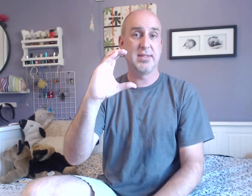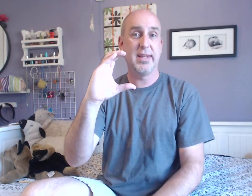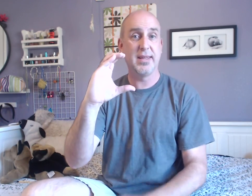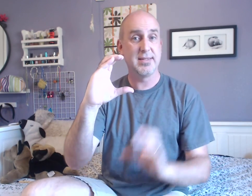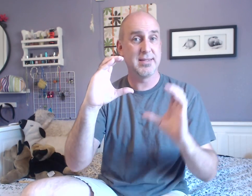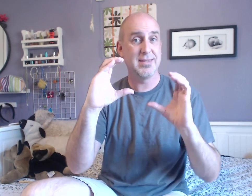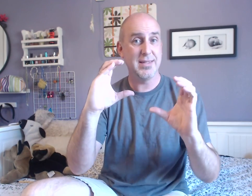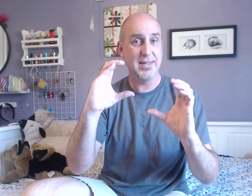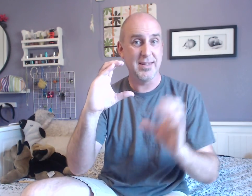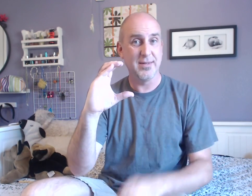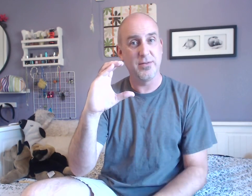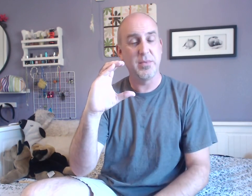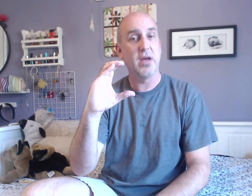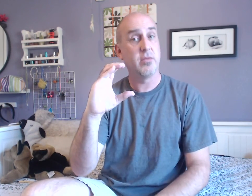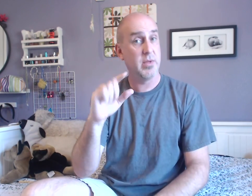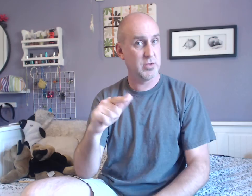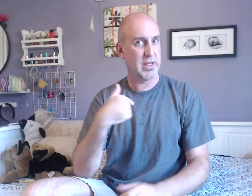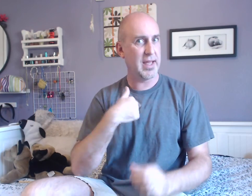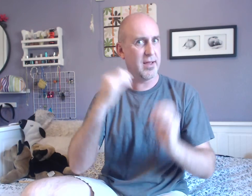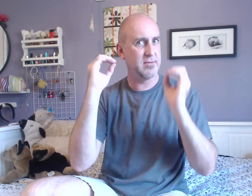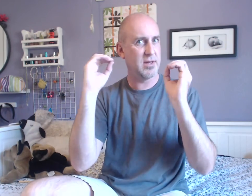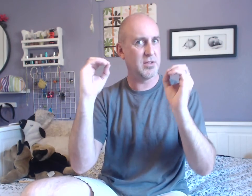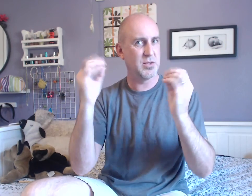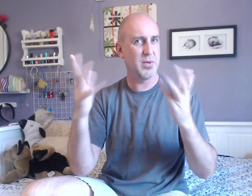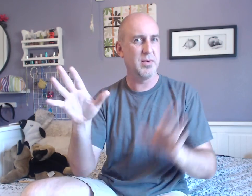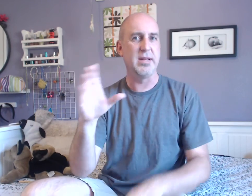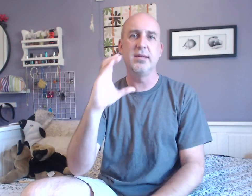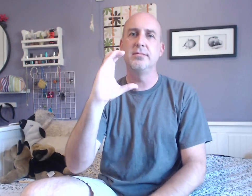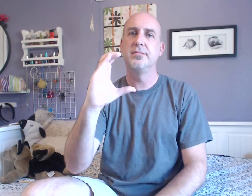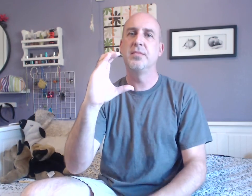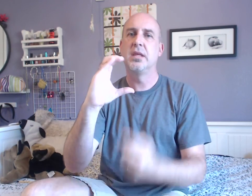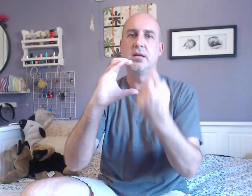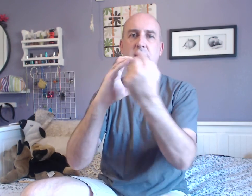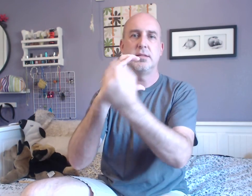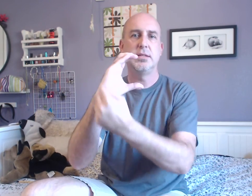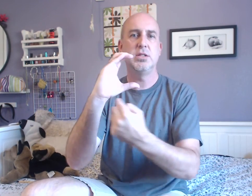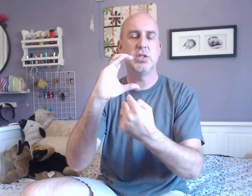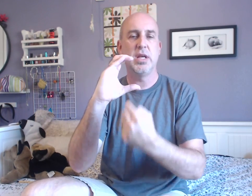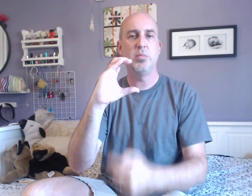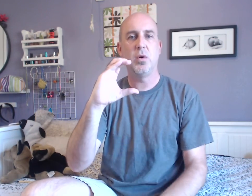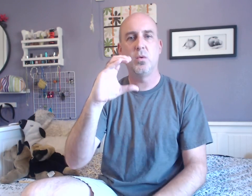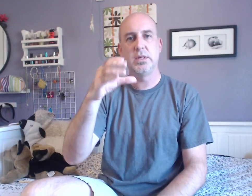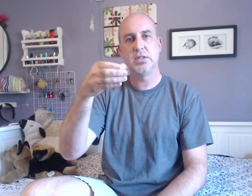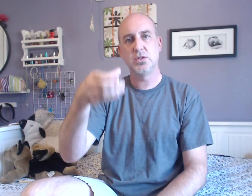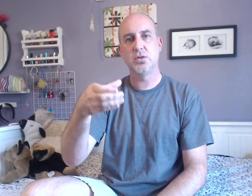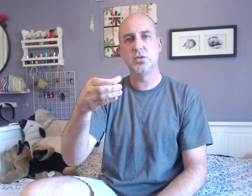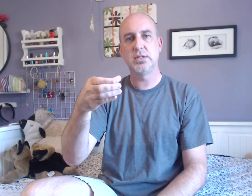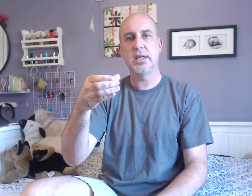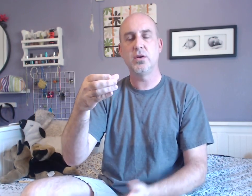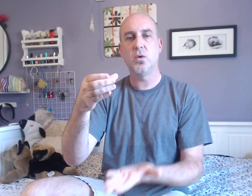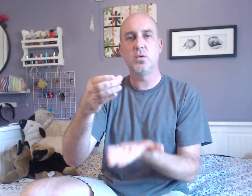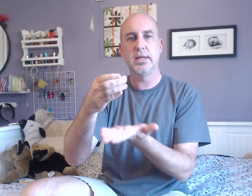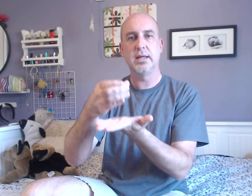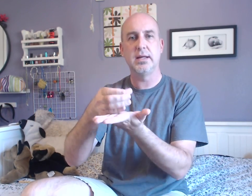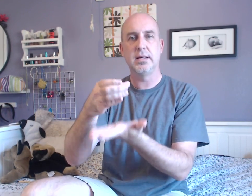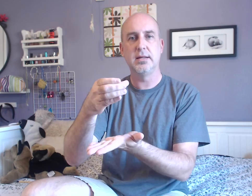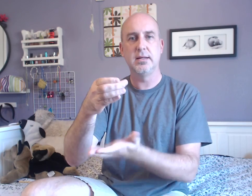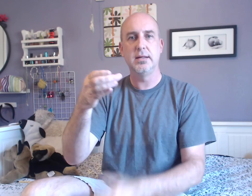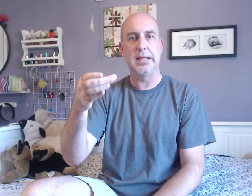like a C from the alphabet, which I have taught you already. C shape, only it's turned just like you're holding a